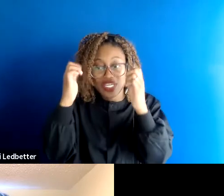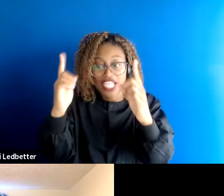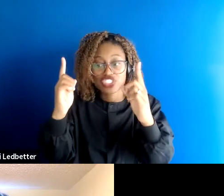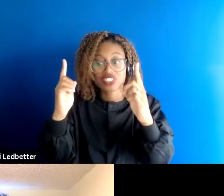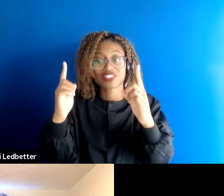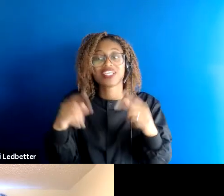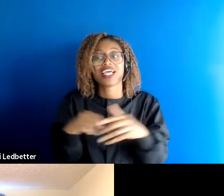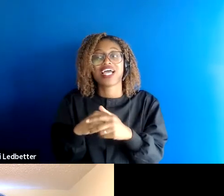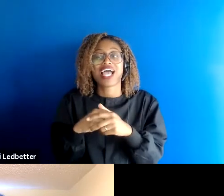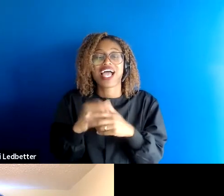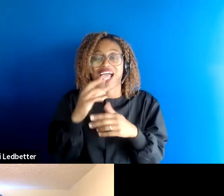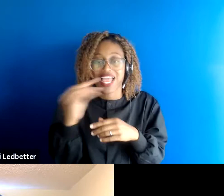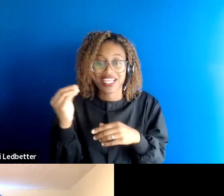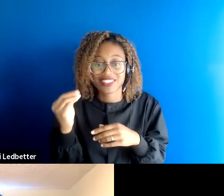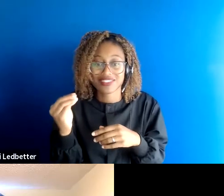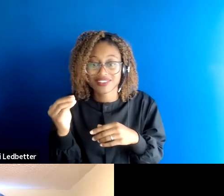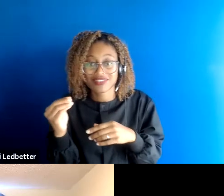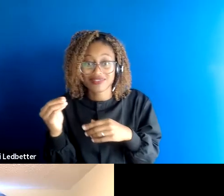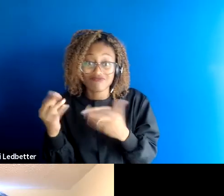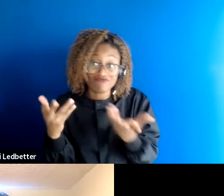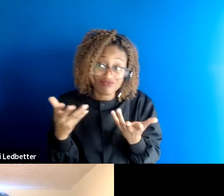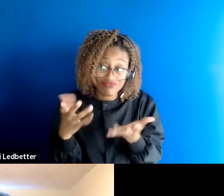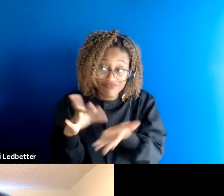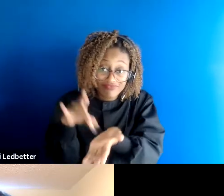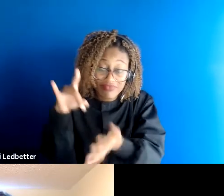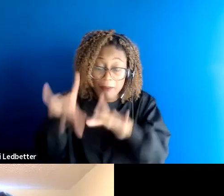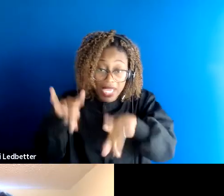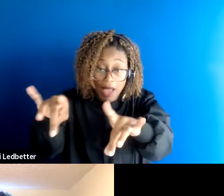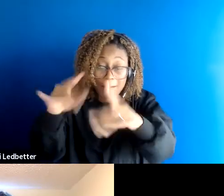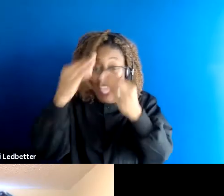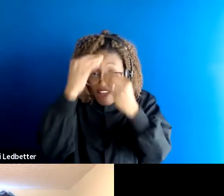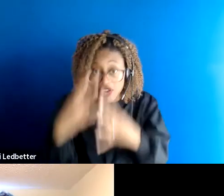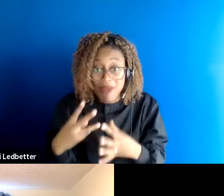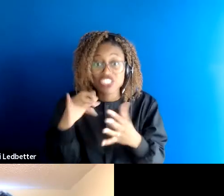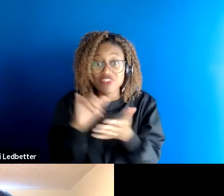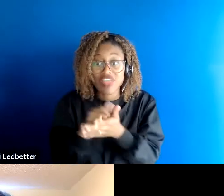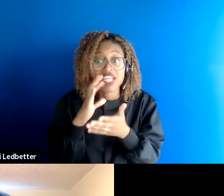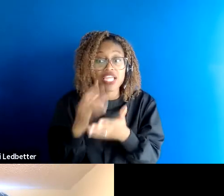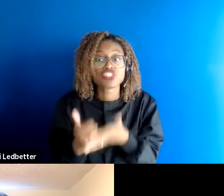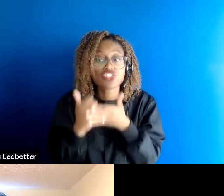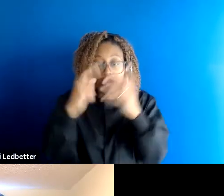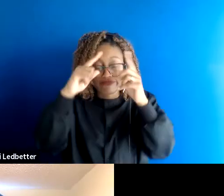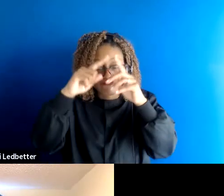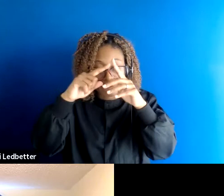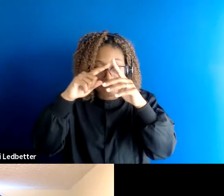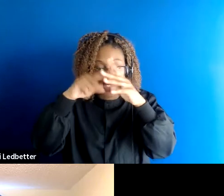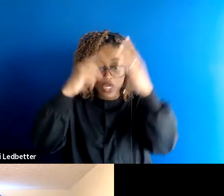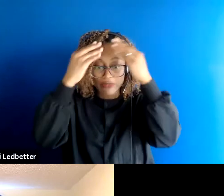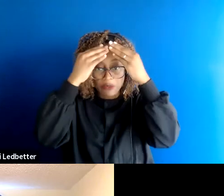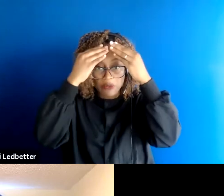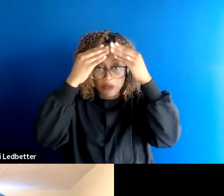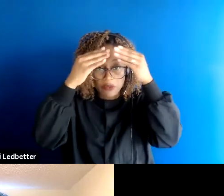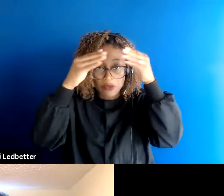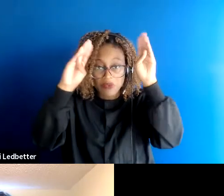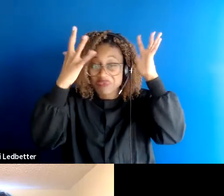spaces and information that they could start. I say it's important to start people on